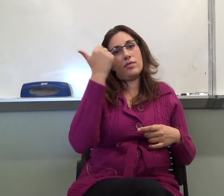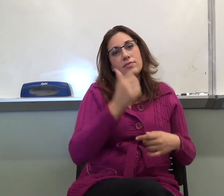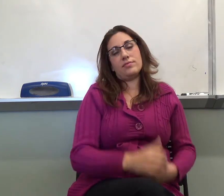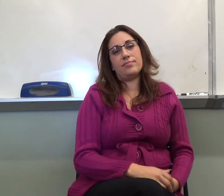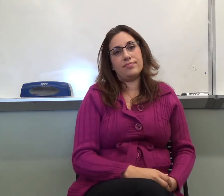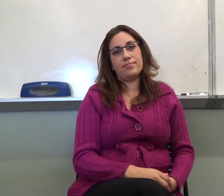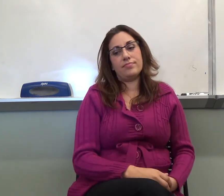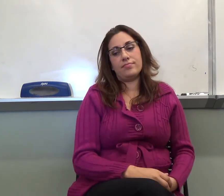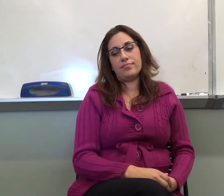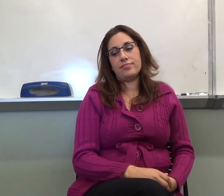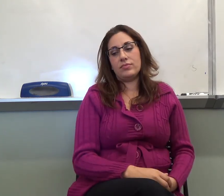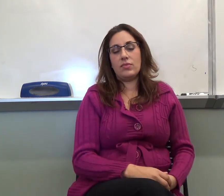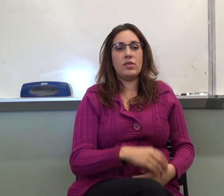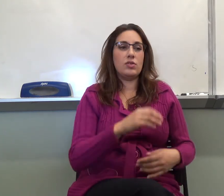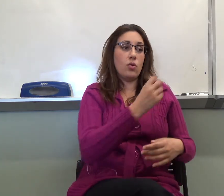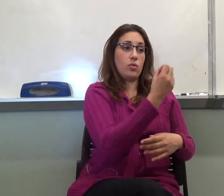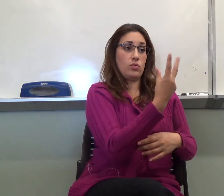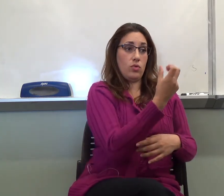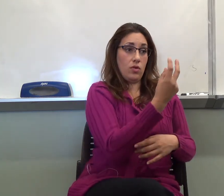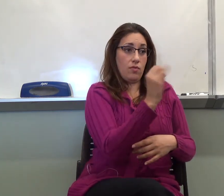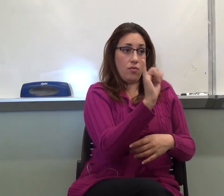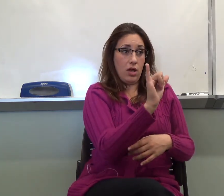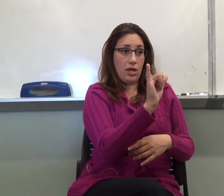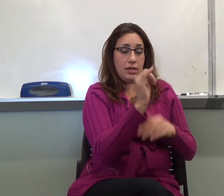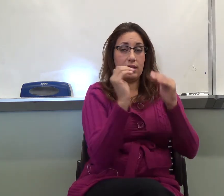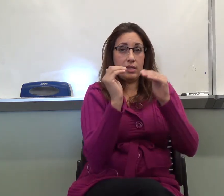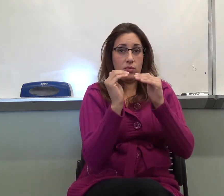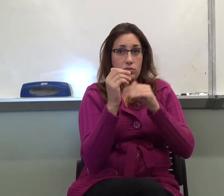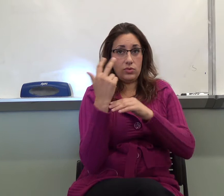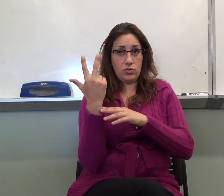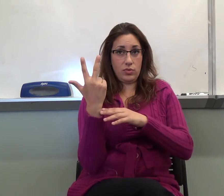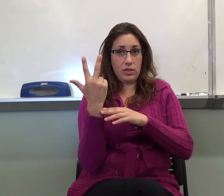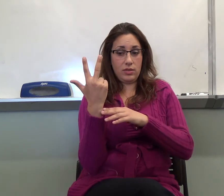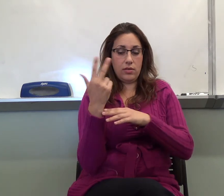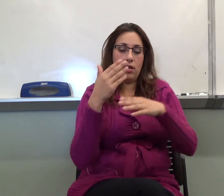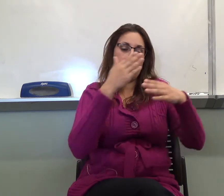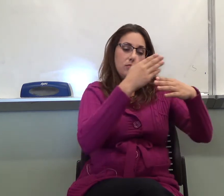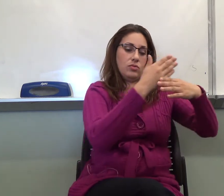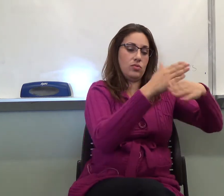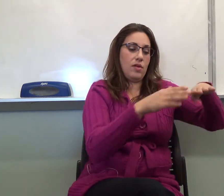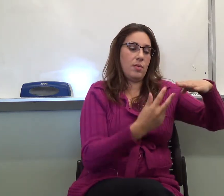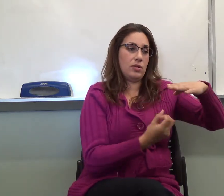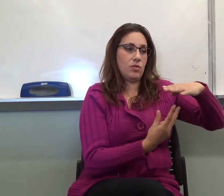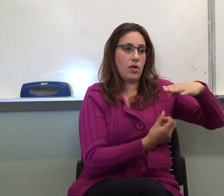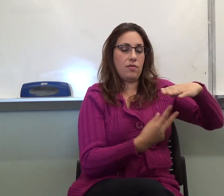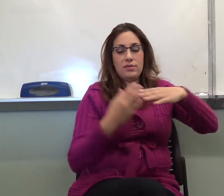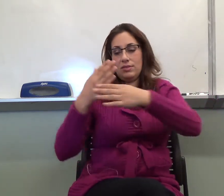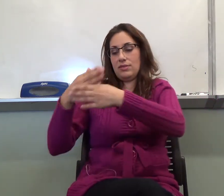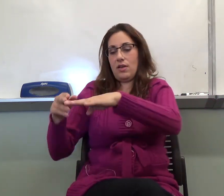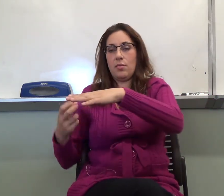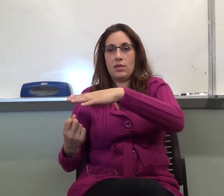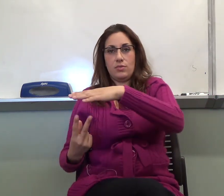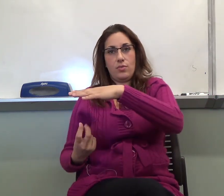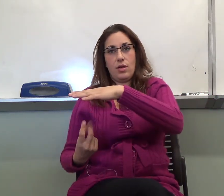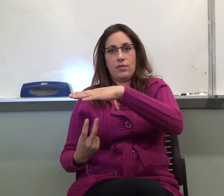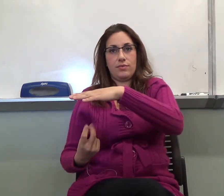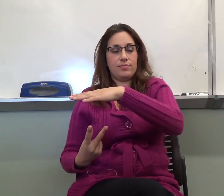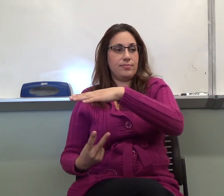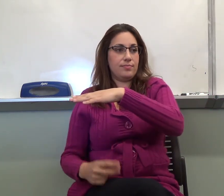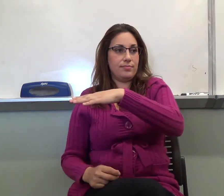12y is equal to 3, and then divide by 12. Whatever is multiplying it, just divide by it.